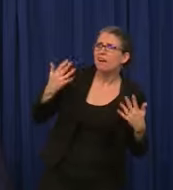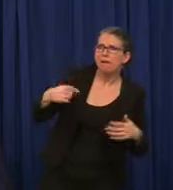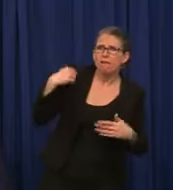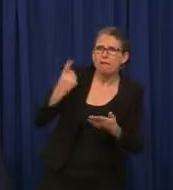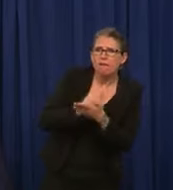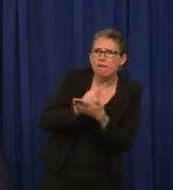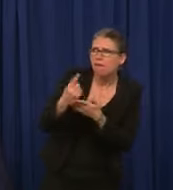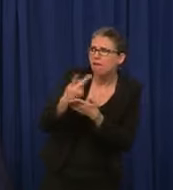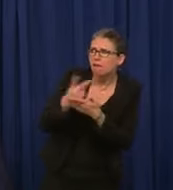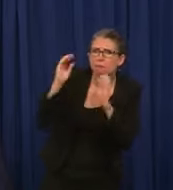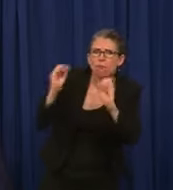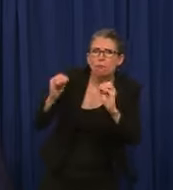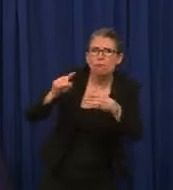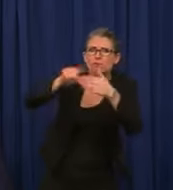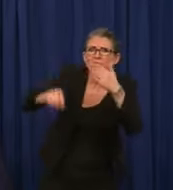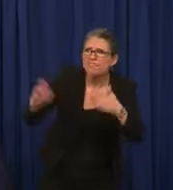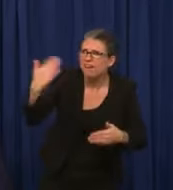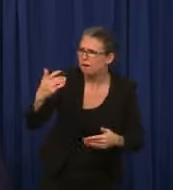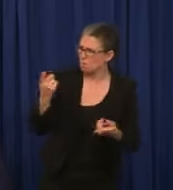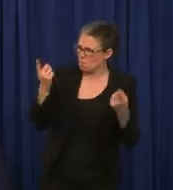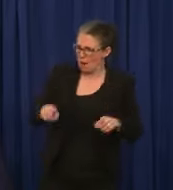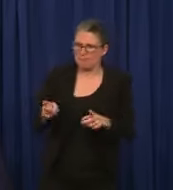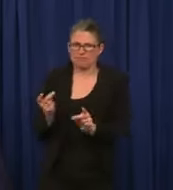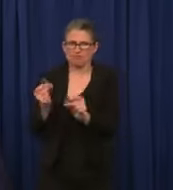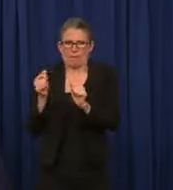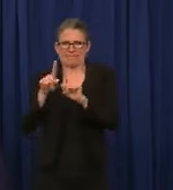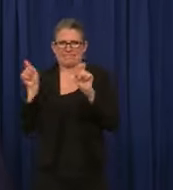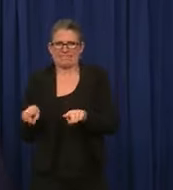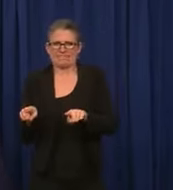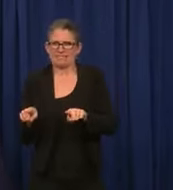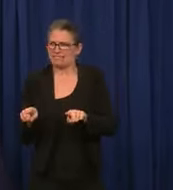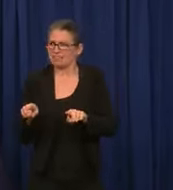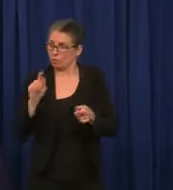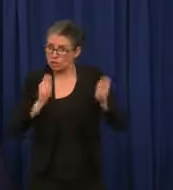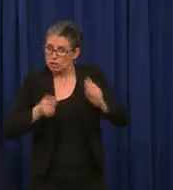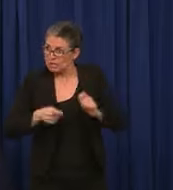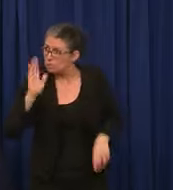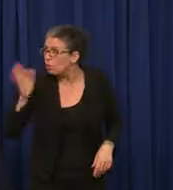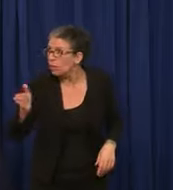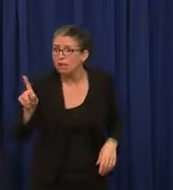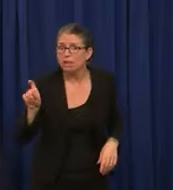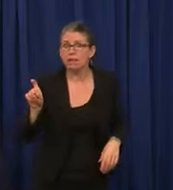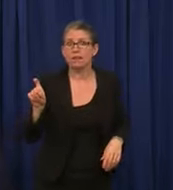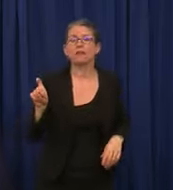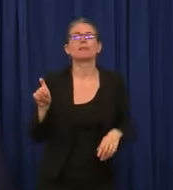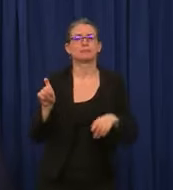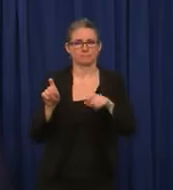Brad's question is around some of the delays that we've seen in testing.